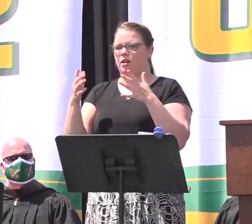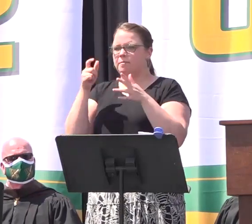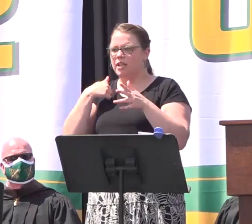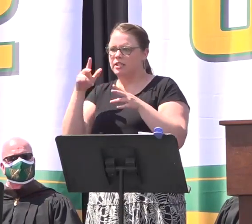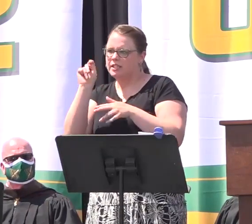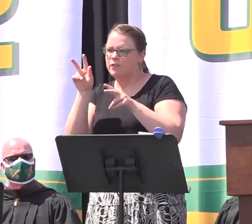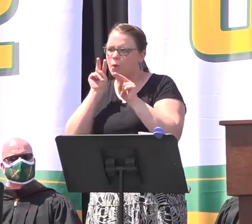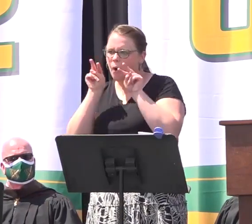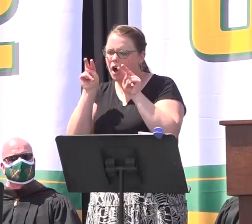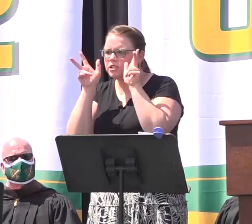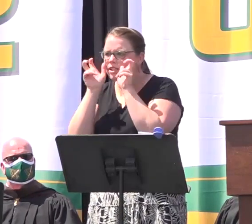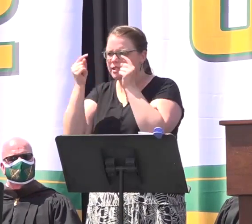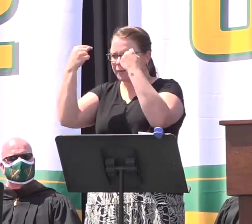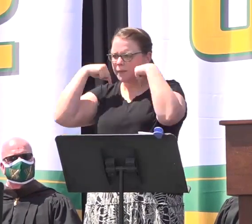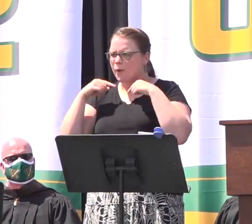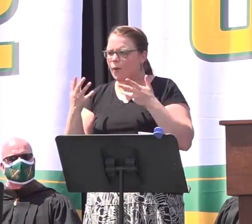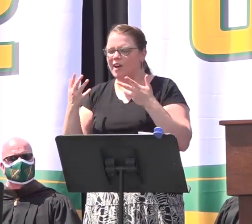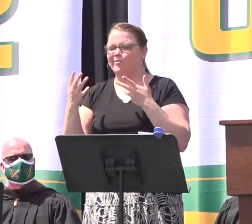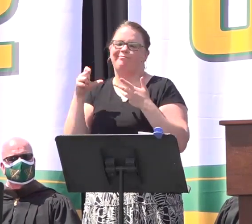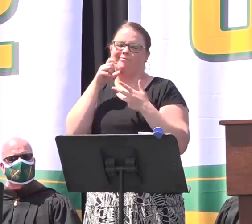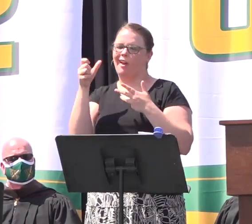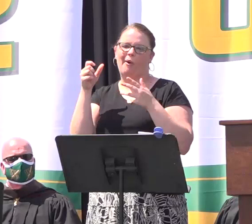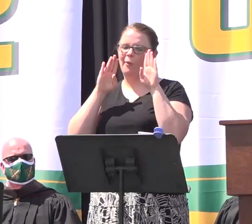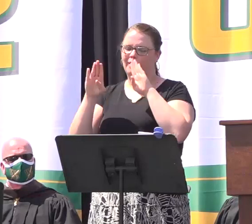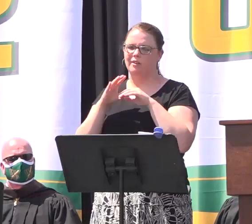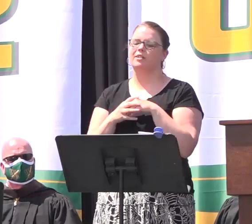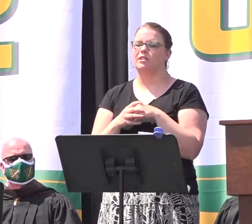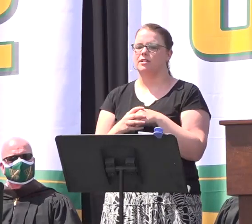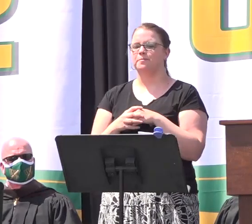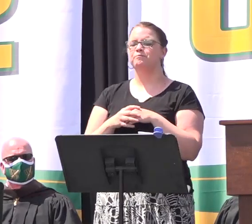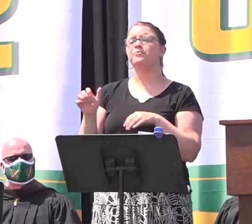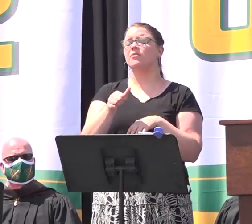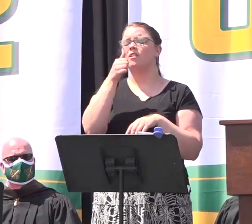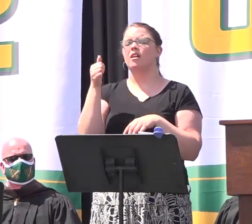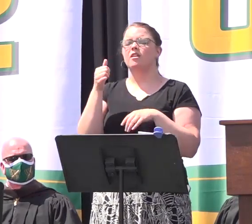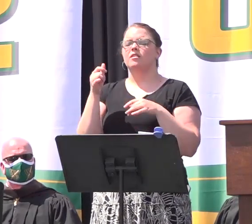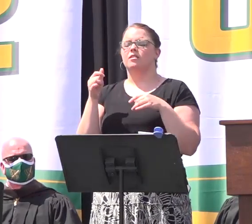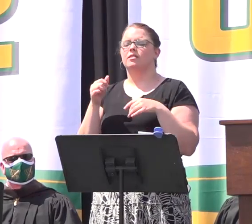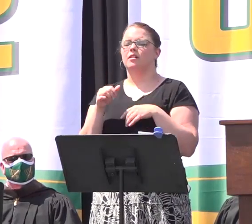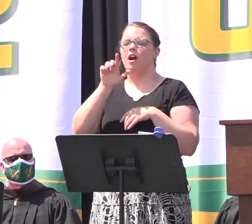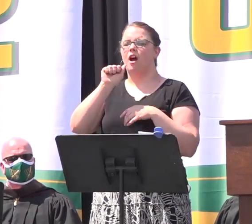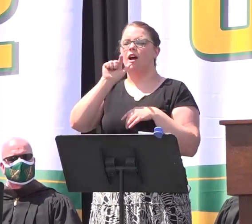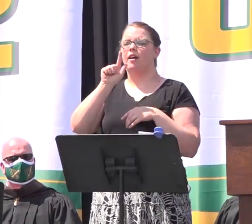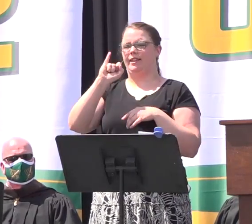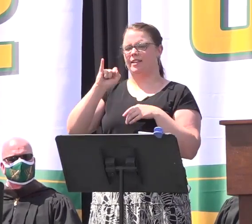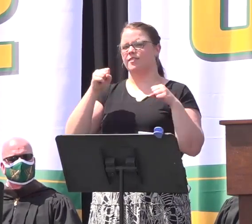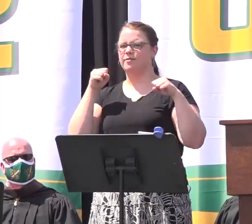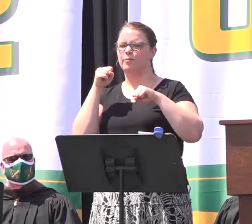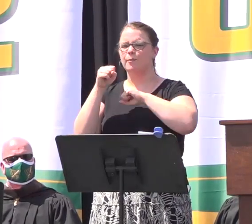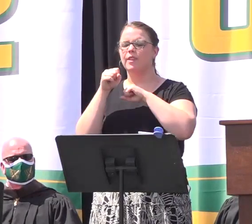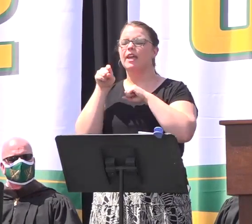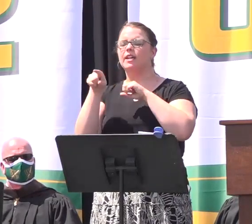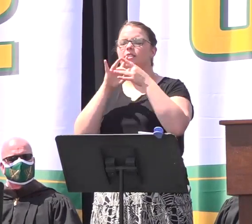Muhammad Ali said, when asked by a young fella if he had ever been knocked down, the champ said, "Son, I've